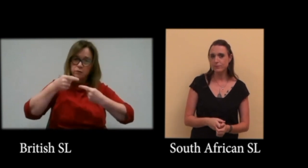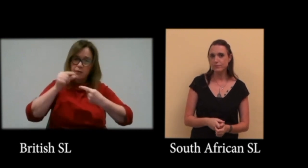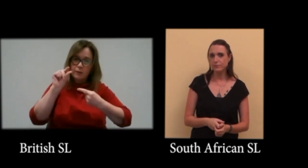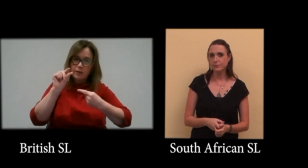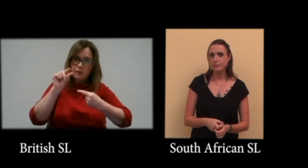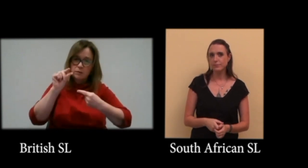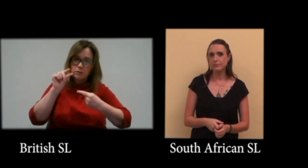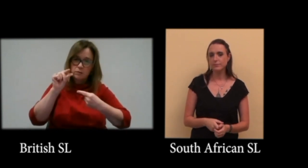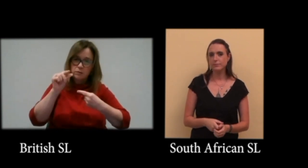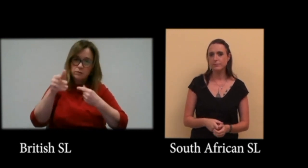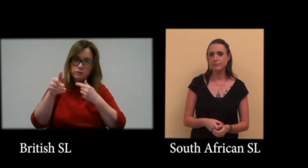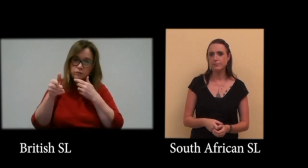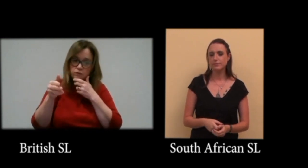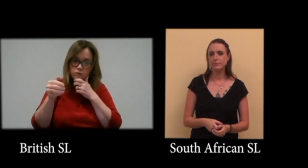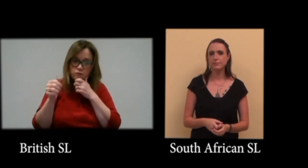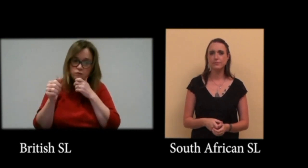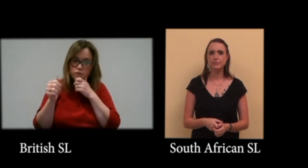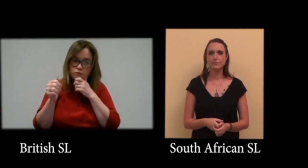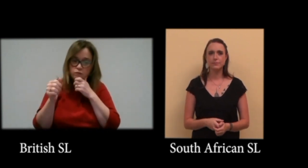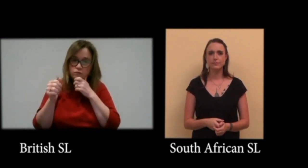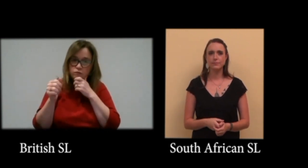Would you like me to go back a little bit?